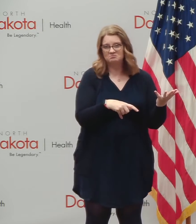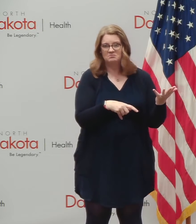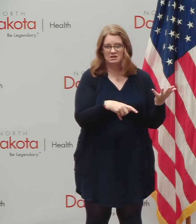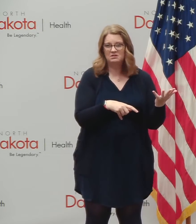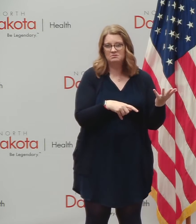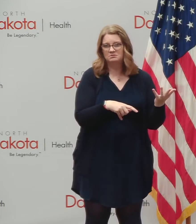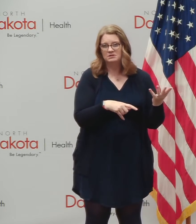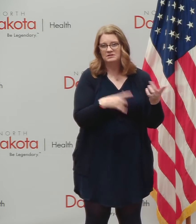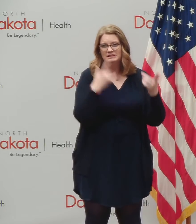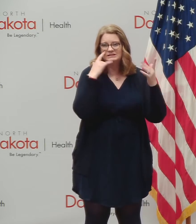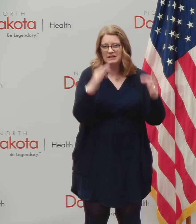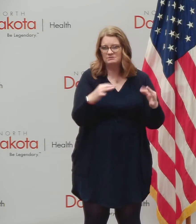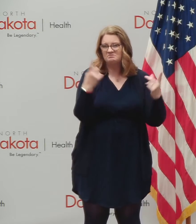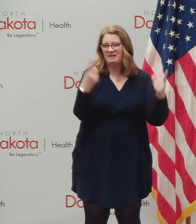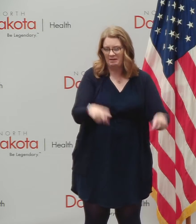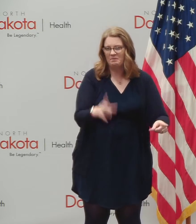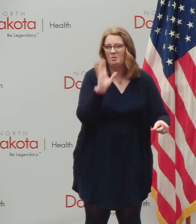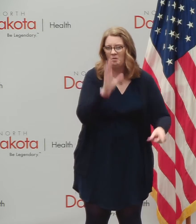of this. And so